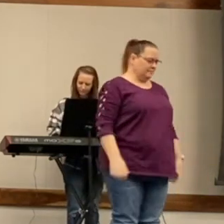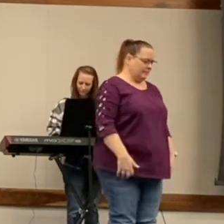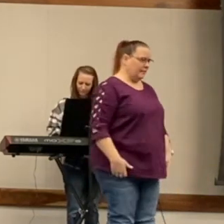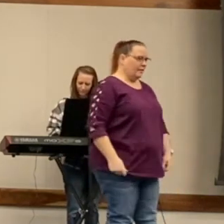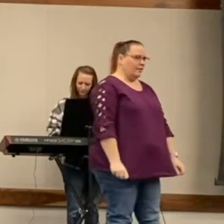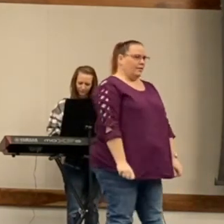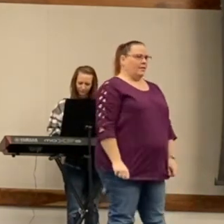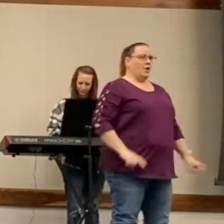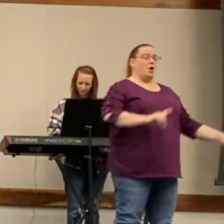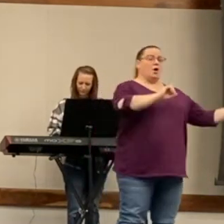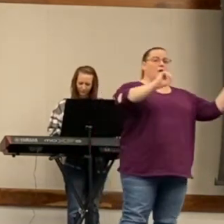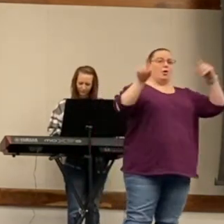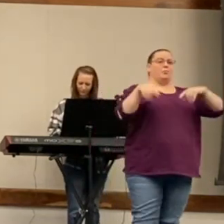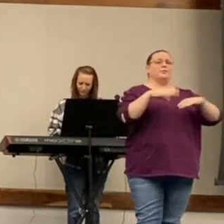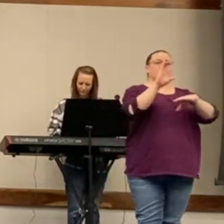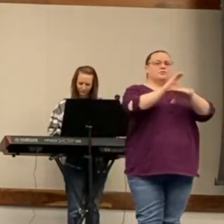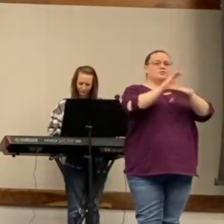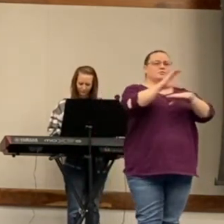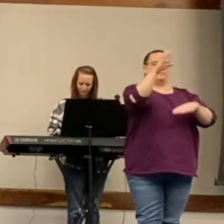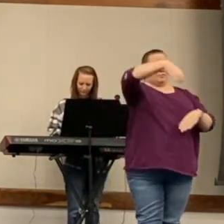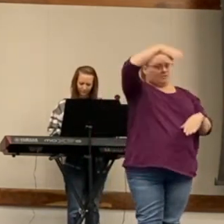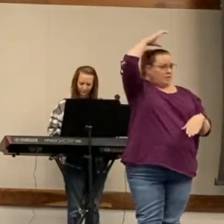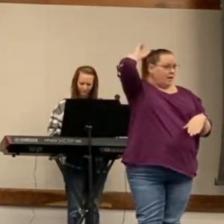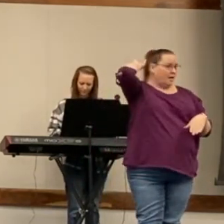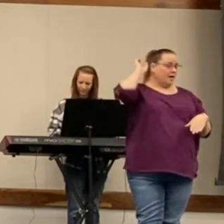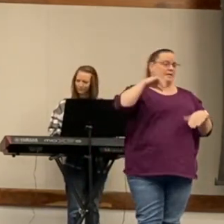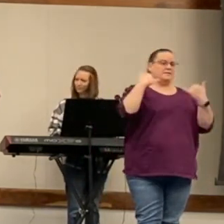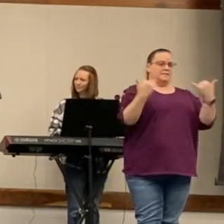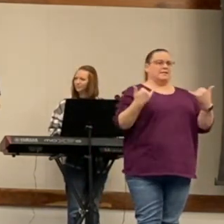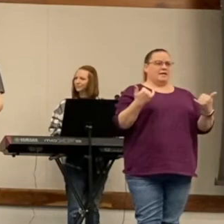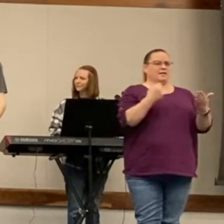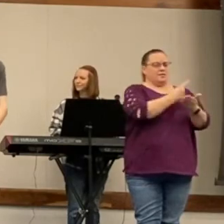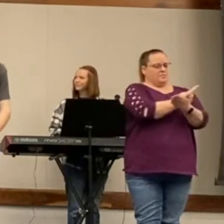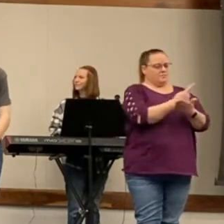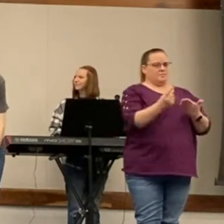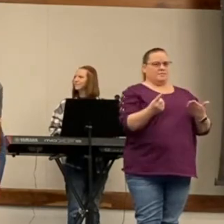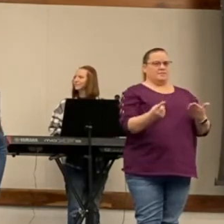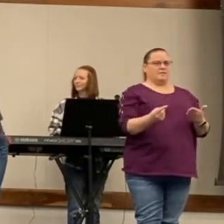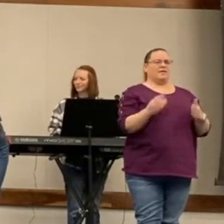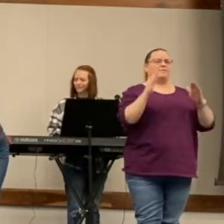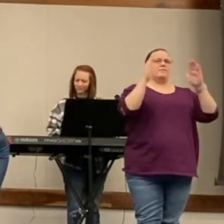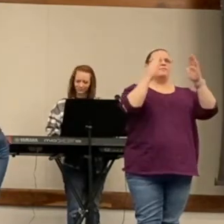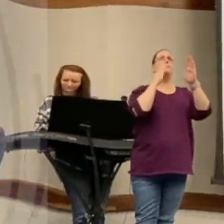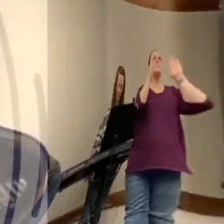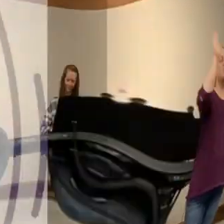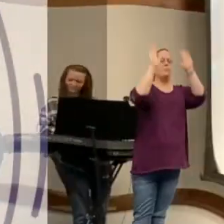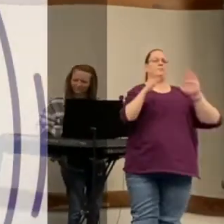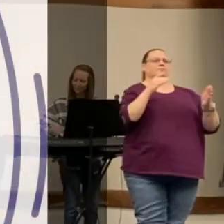Church of Cheyenne today and throughout this week. Have a great rest of your day.